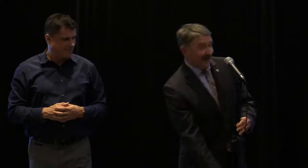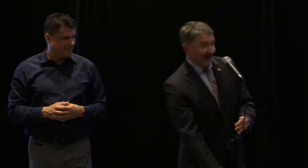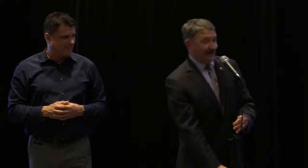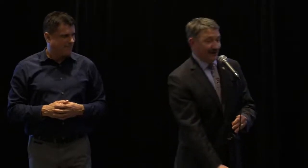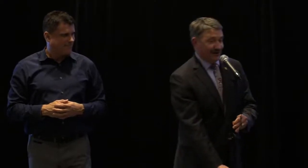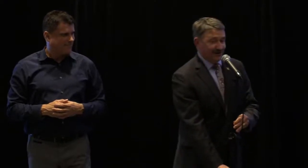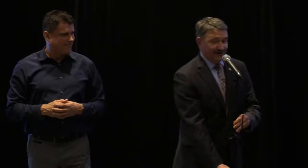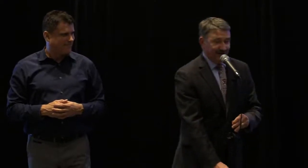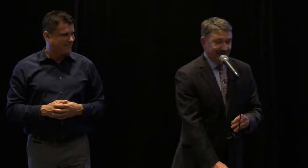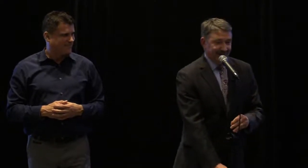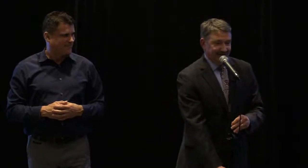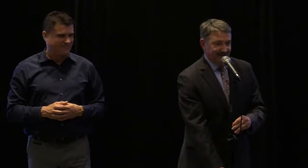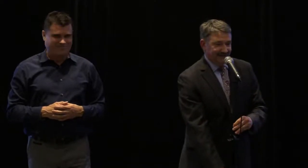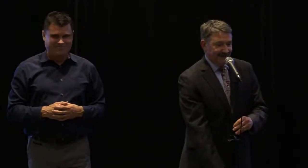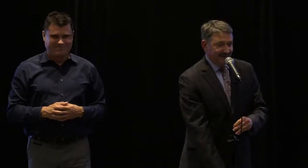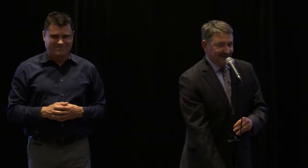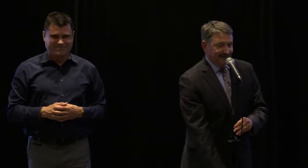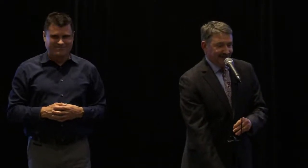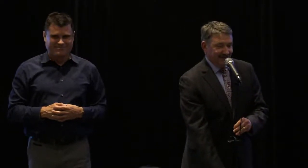There we go.